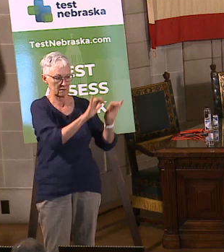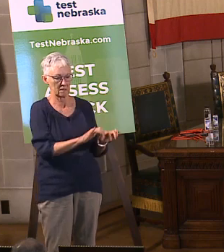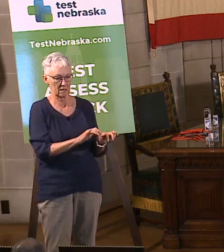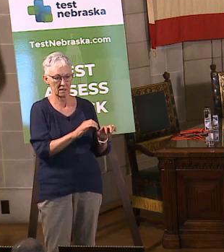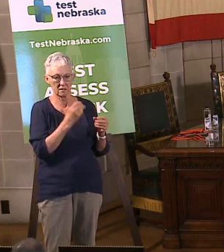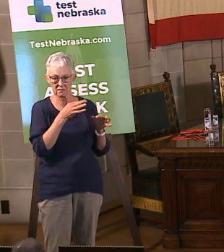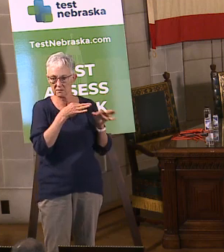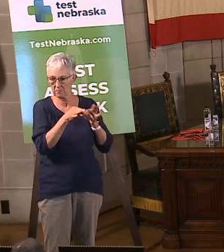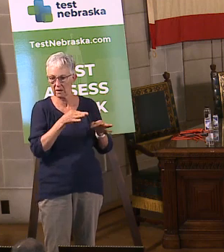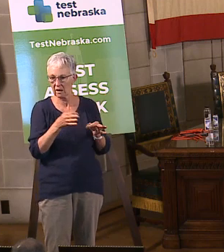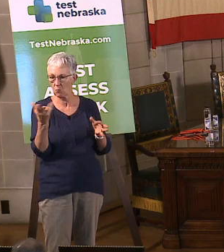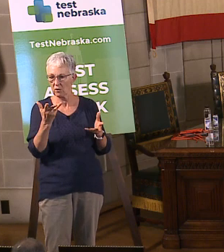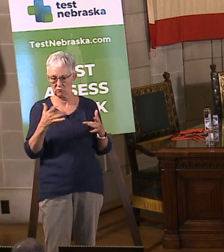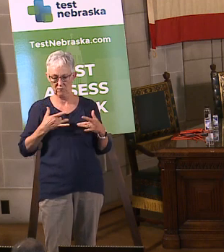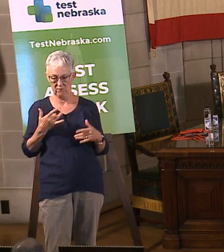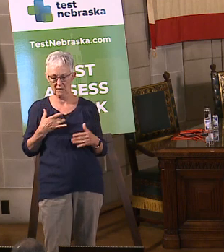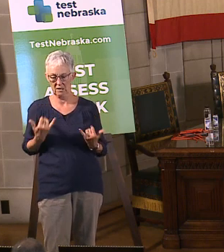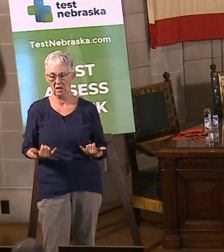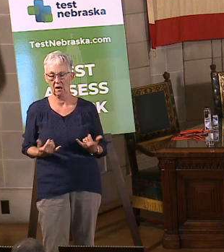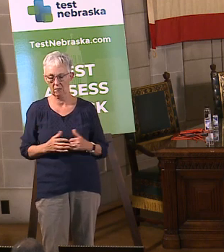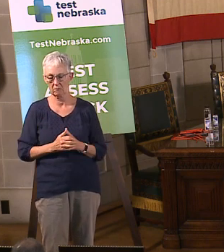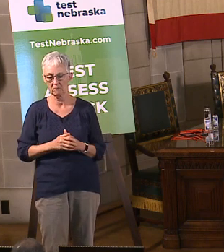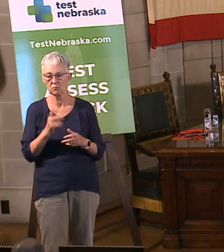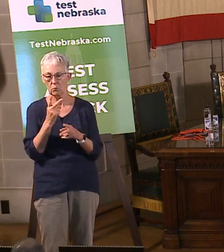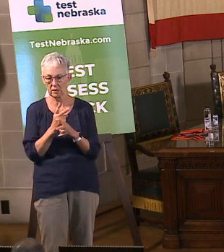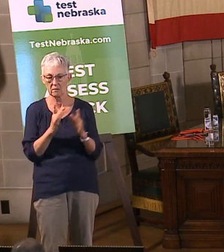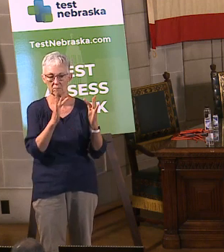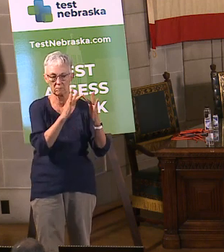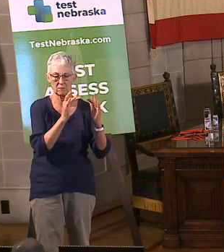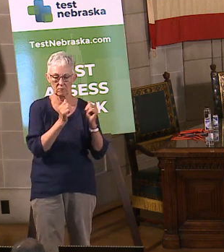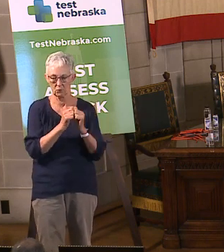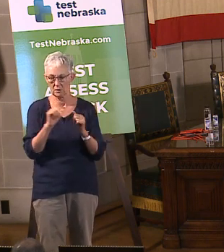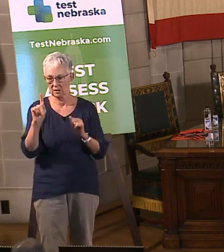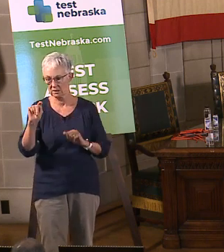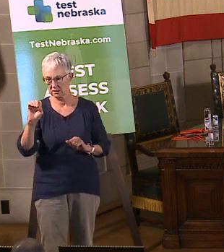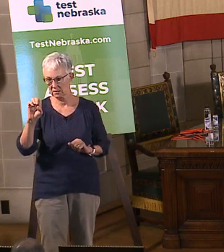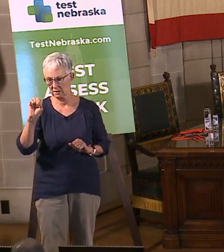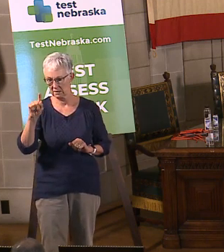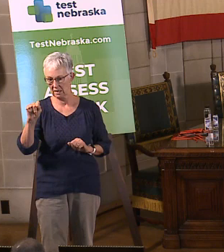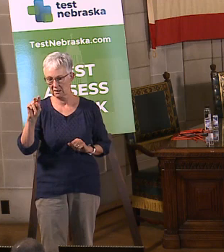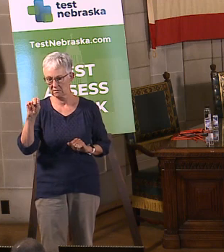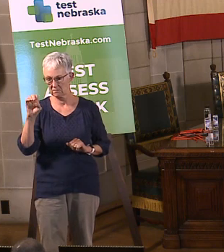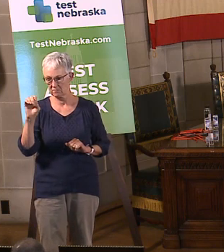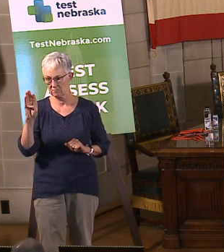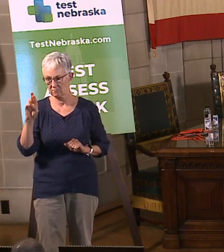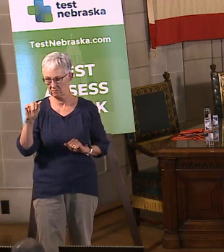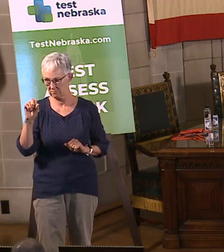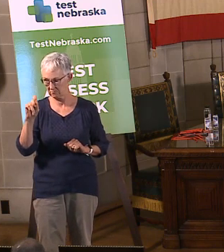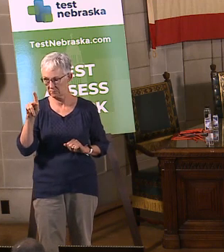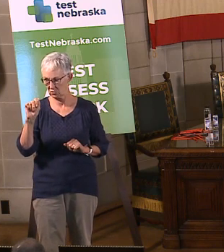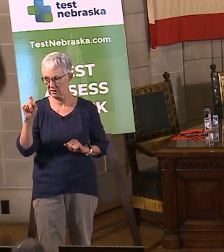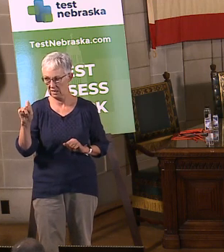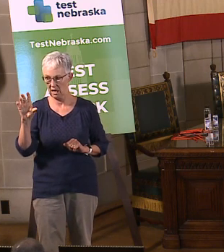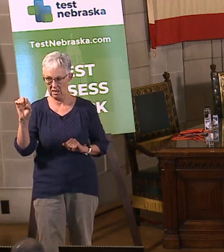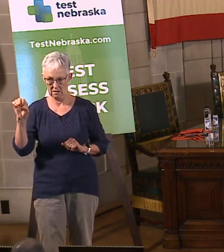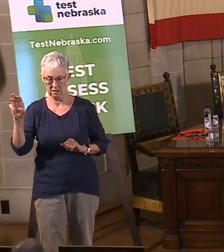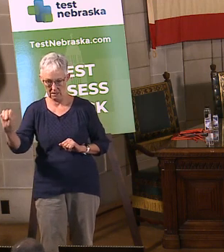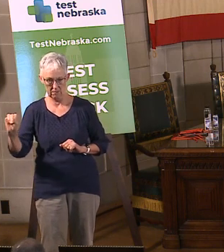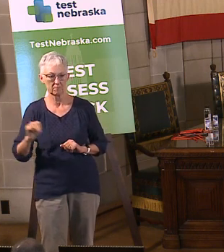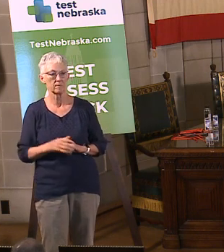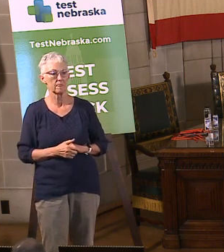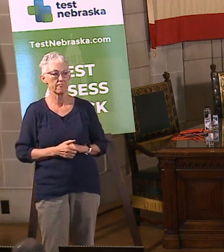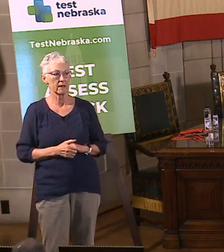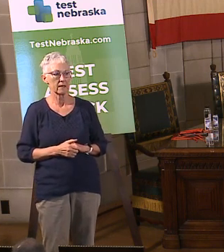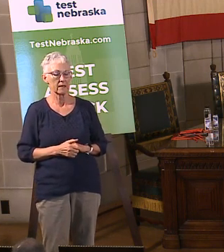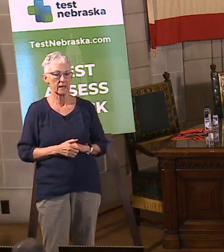continue to stay in touch with the testnebraska.com. So and then finally hospital data. So again,